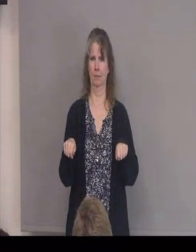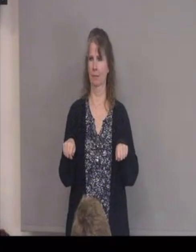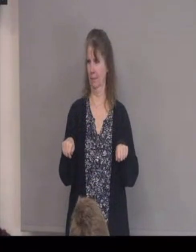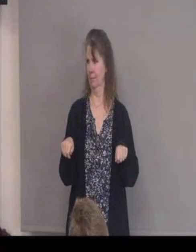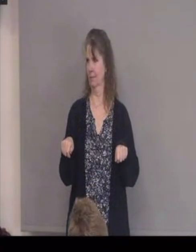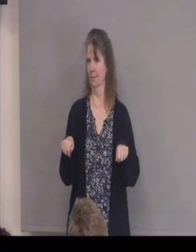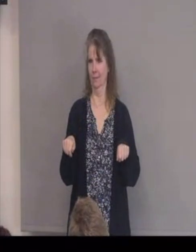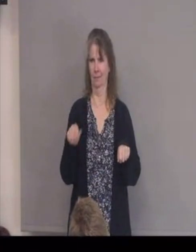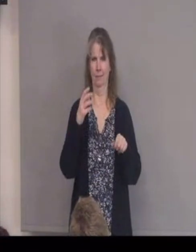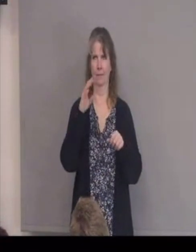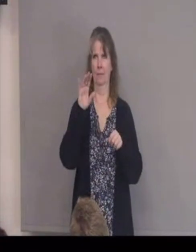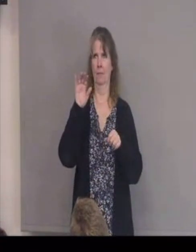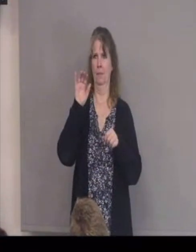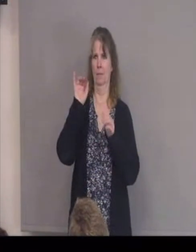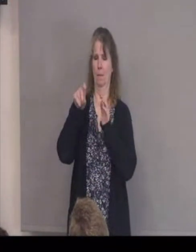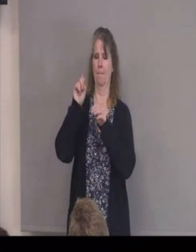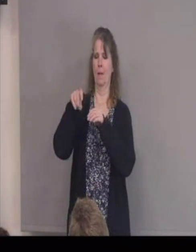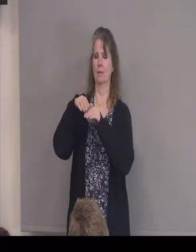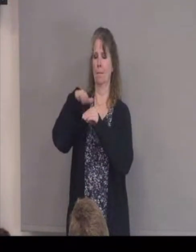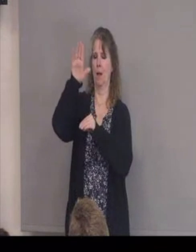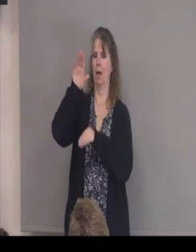Bats can hear these wavelengths.